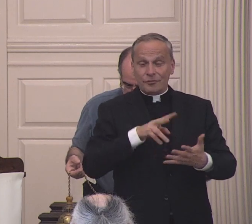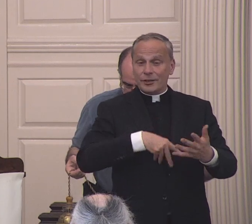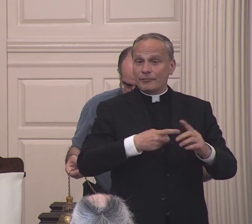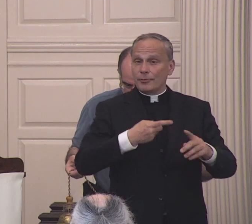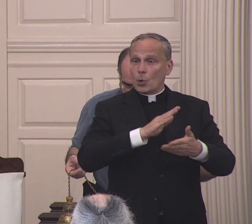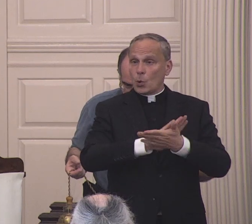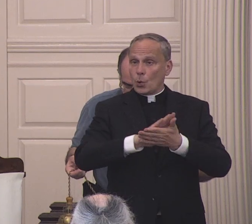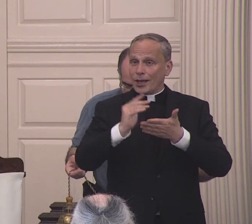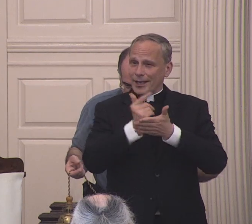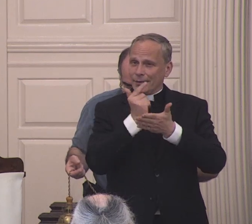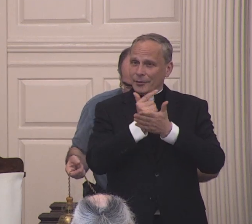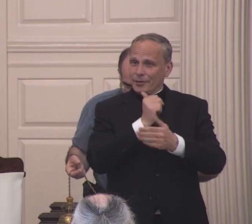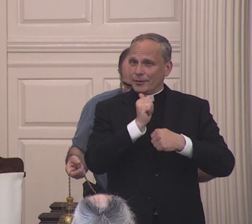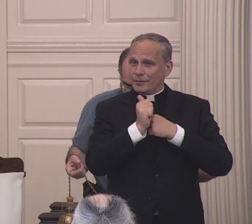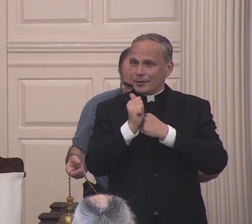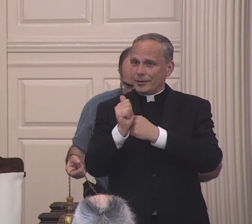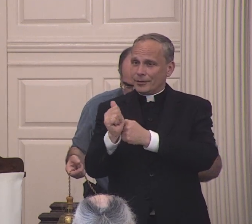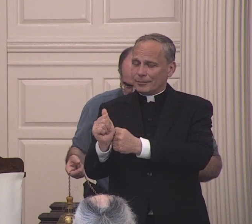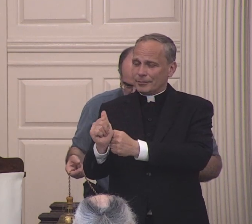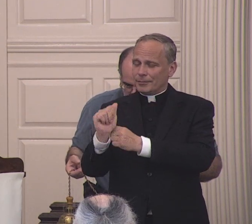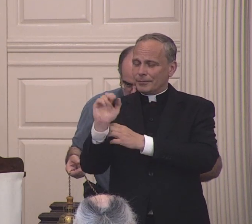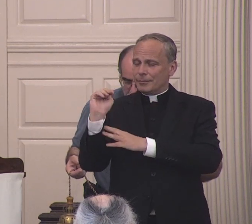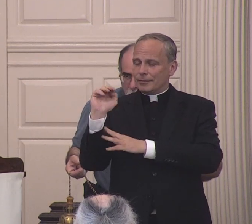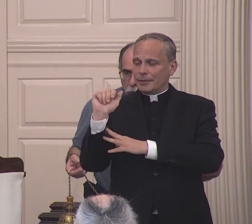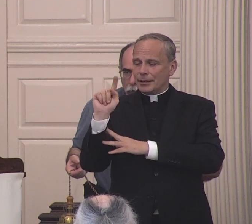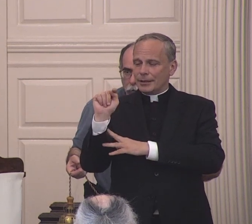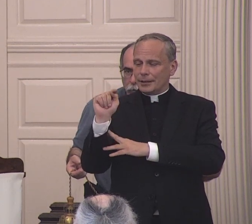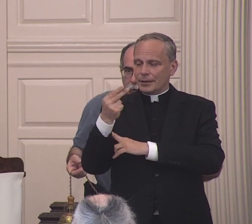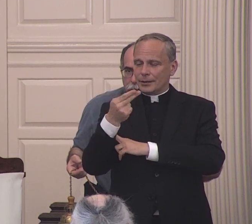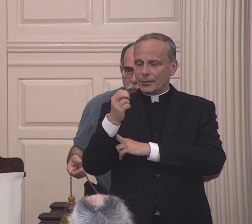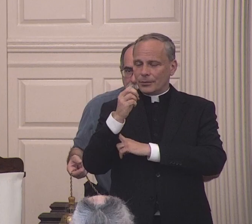A reading from the Holy Gospel according to Matthew.